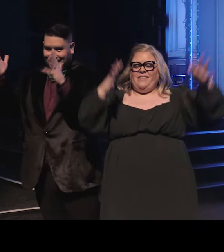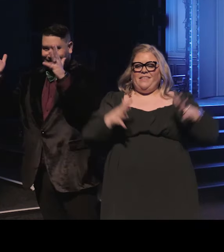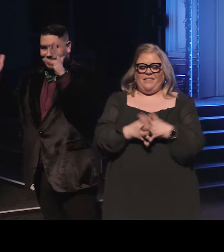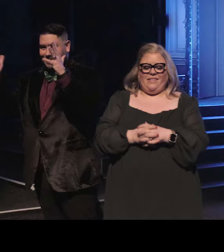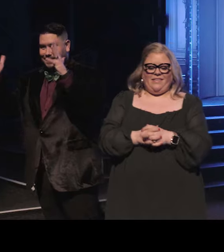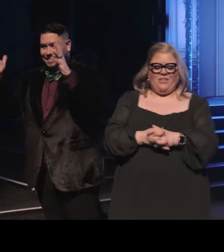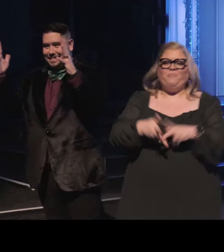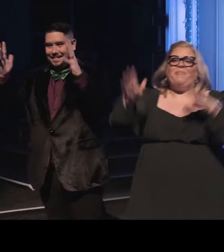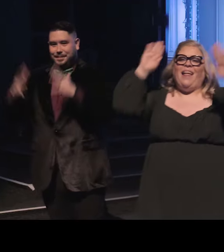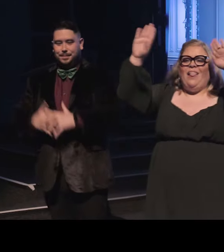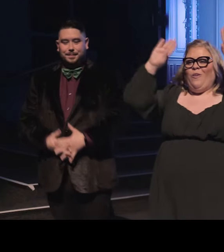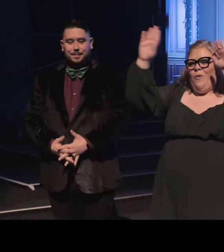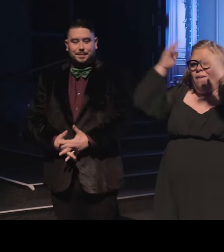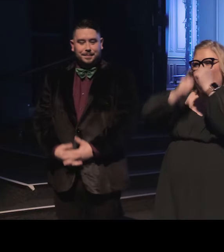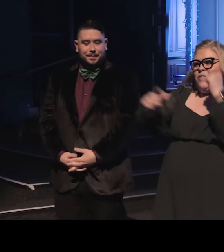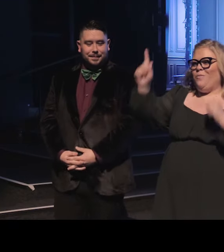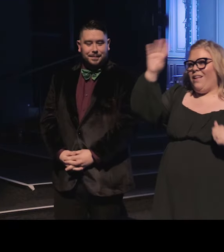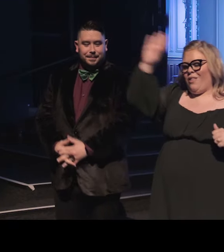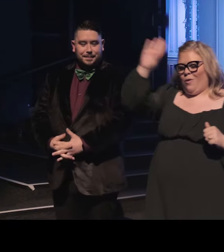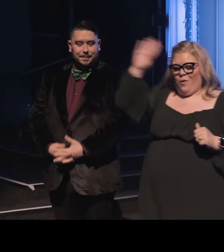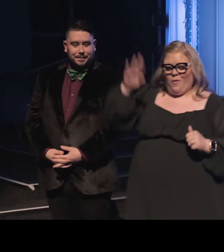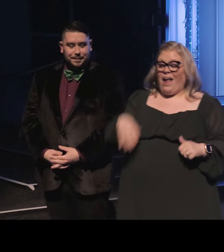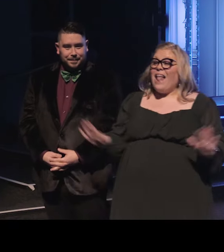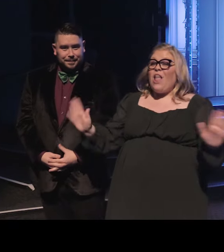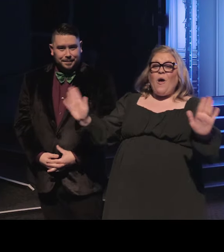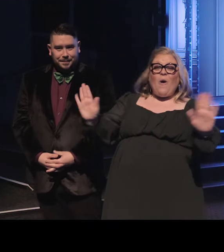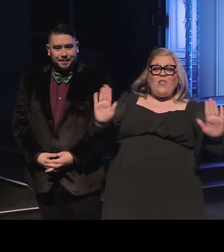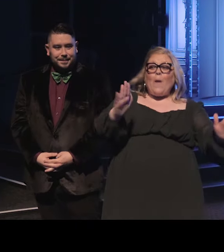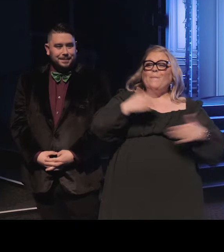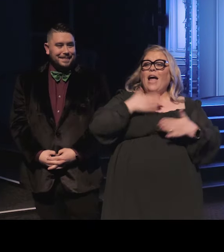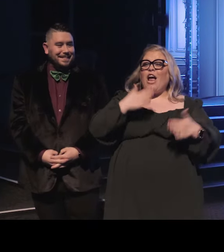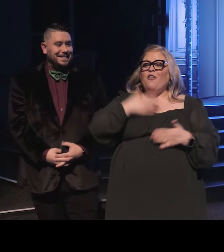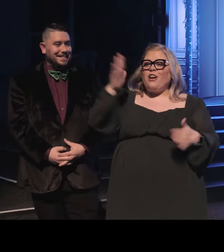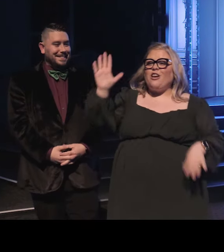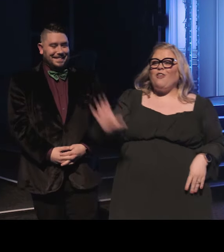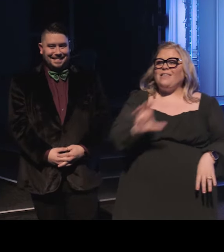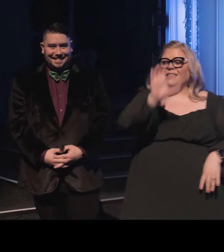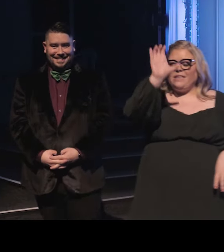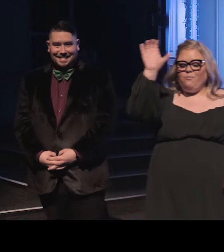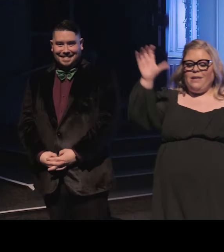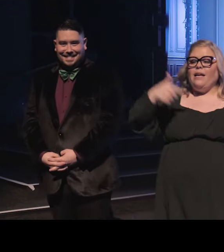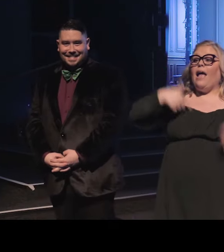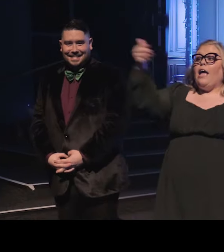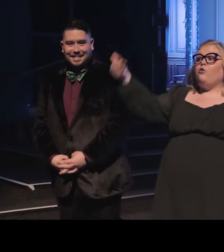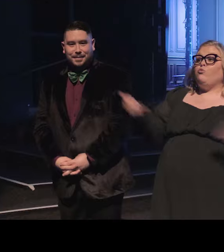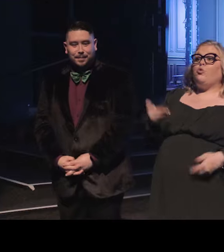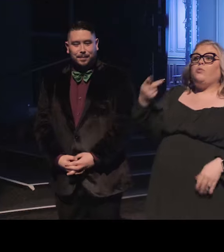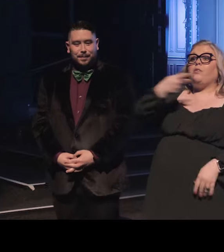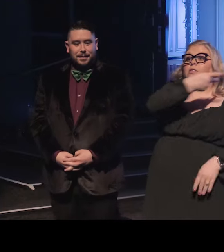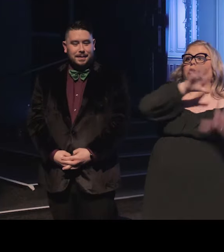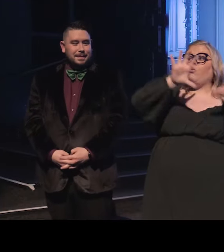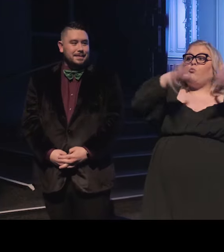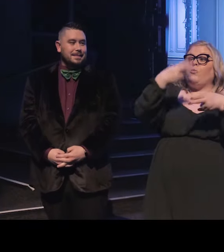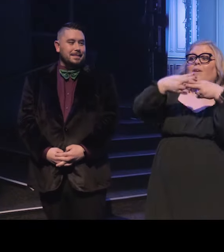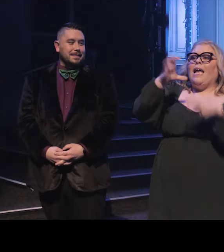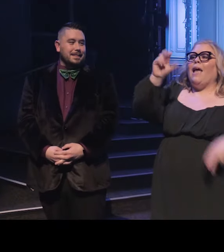Hi, everyone. Hi. Merry Christmas. I wanted to introduce us. We are the CAIN